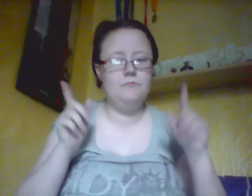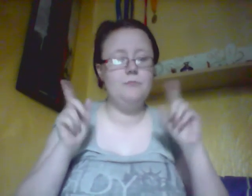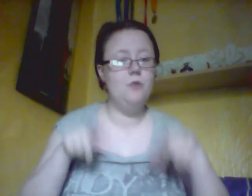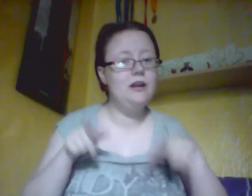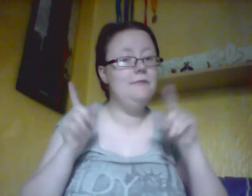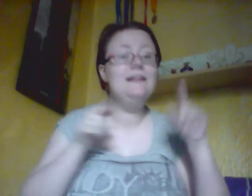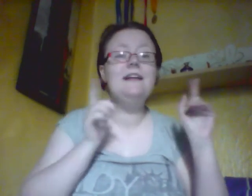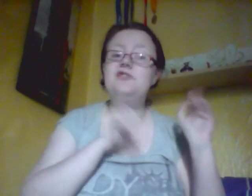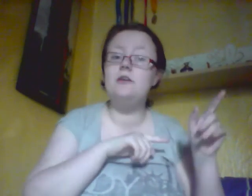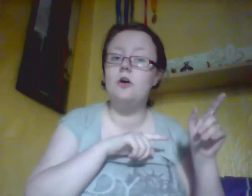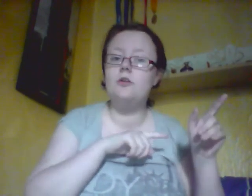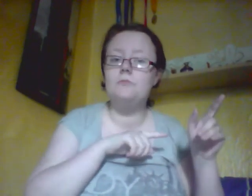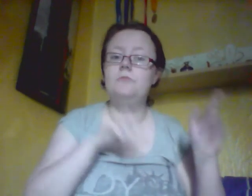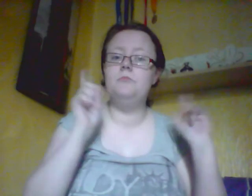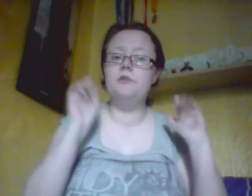Molly really loves Sherlock. But